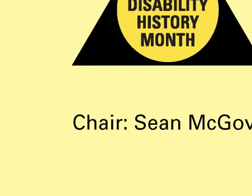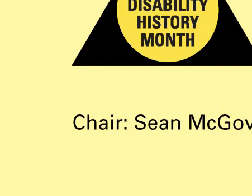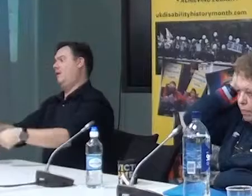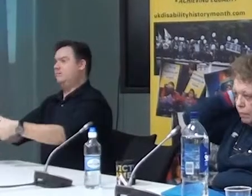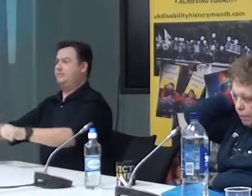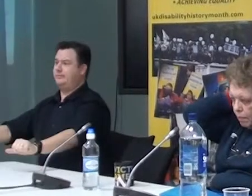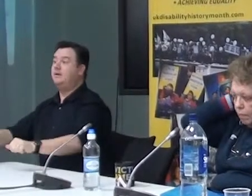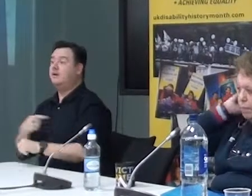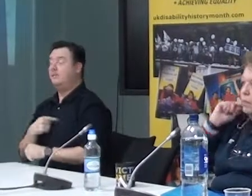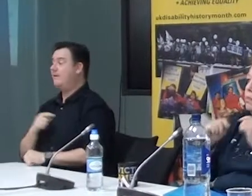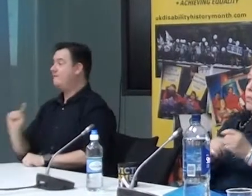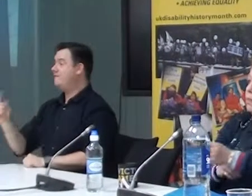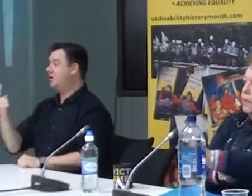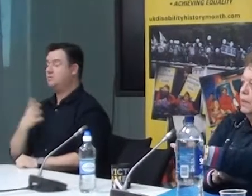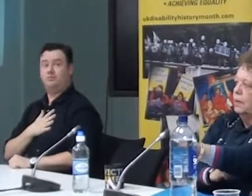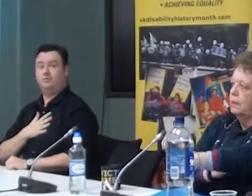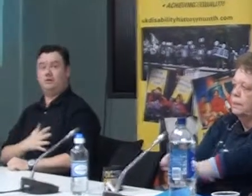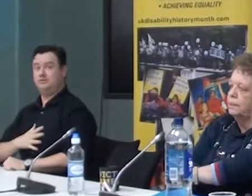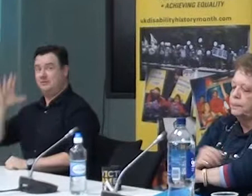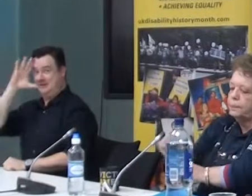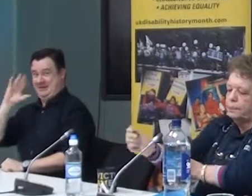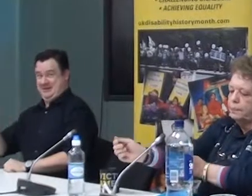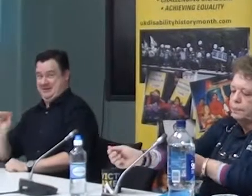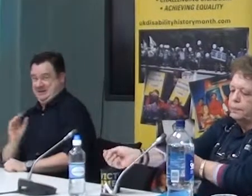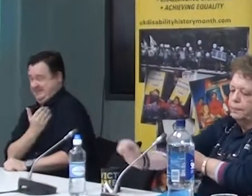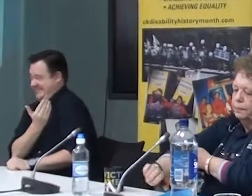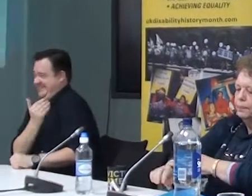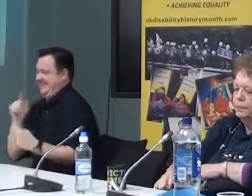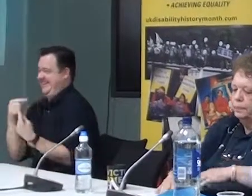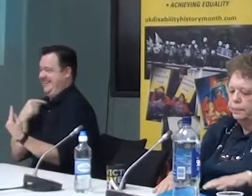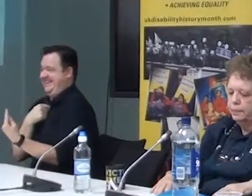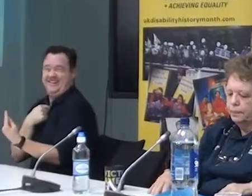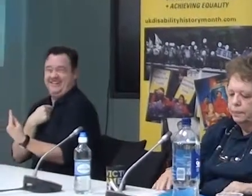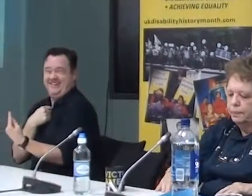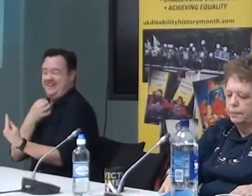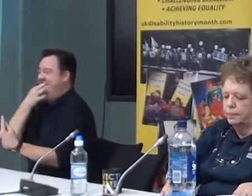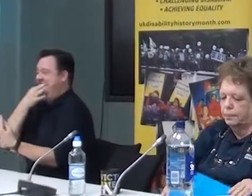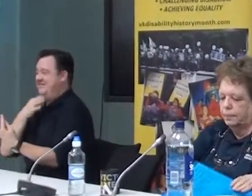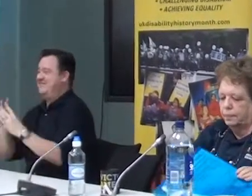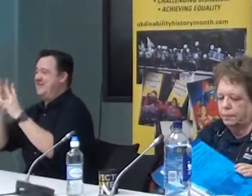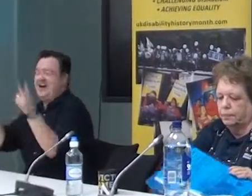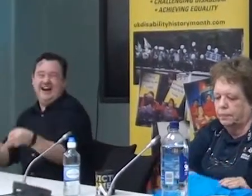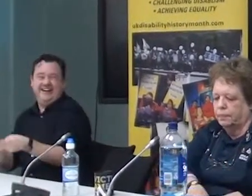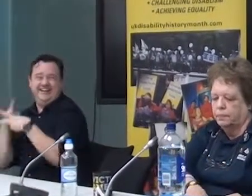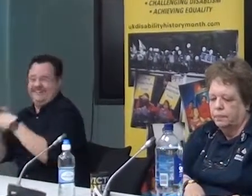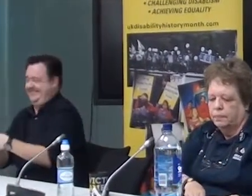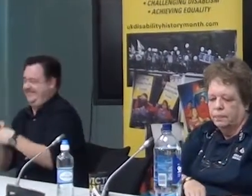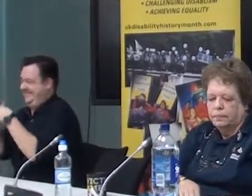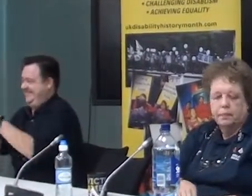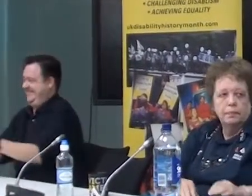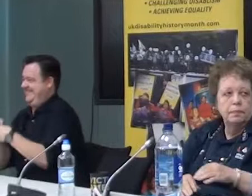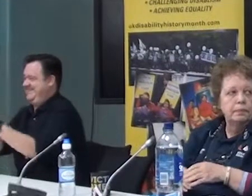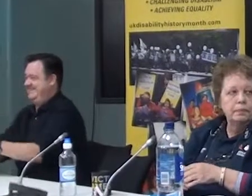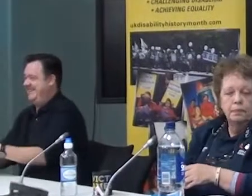Right, first of all, can I just alert you to sort of housekeeping, the fire action rules.